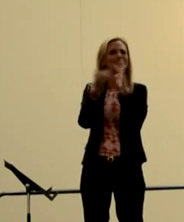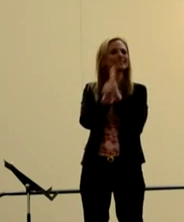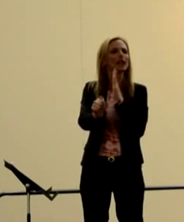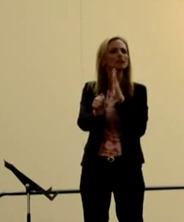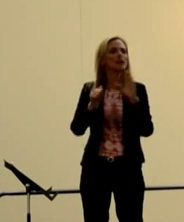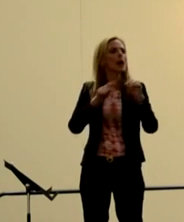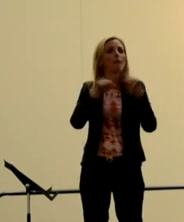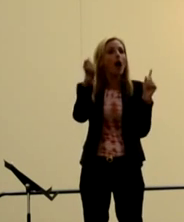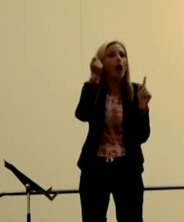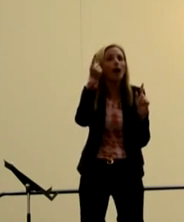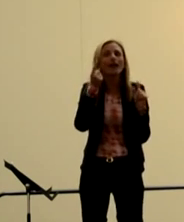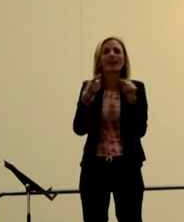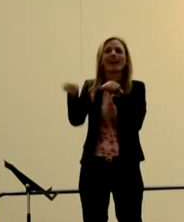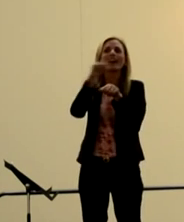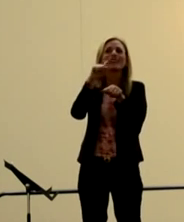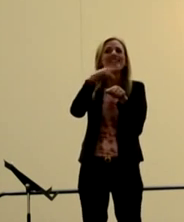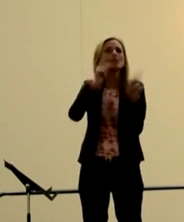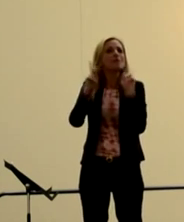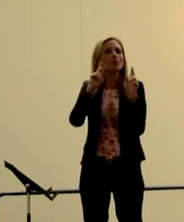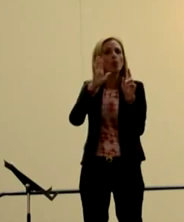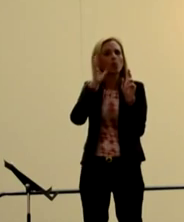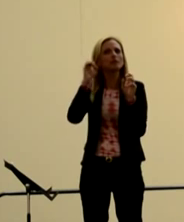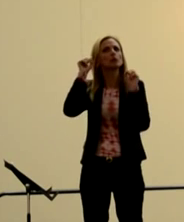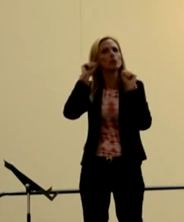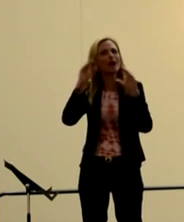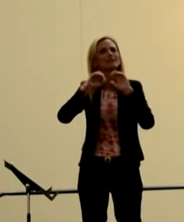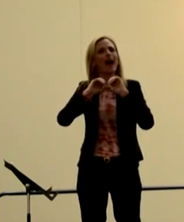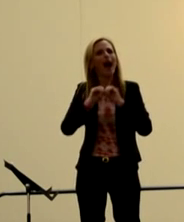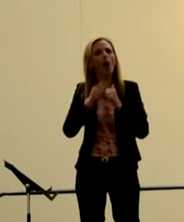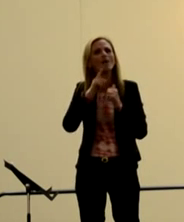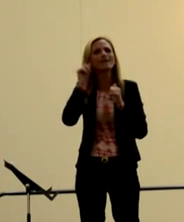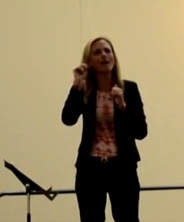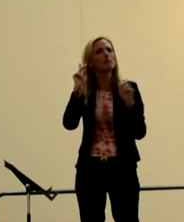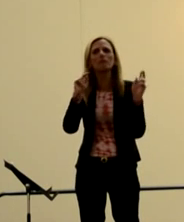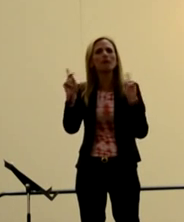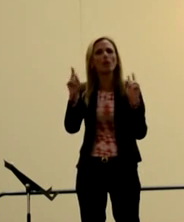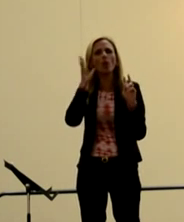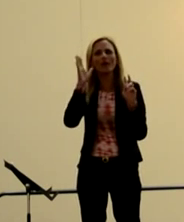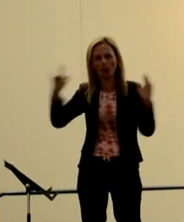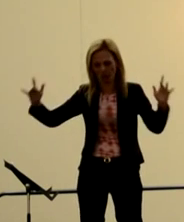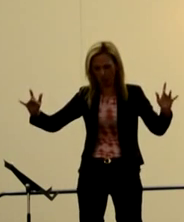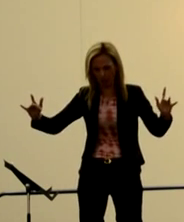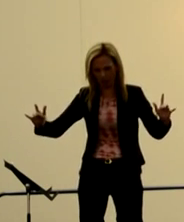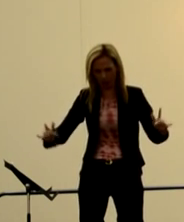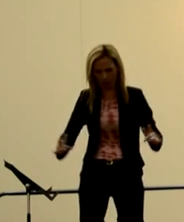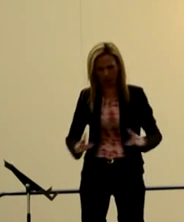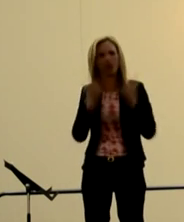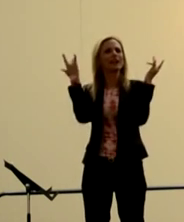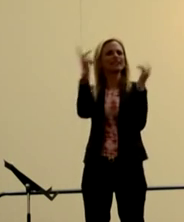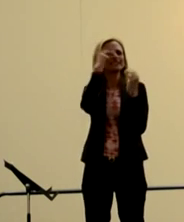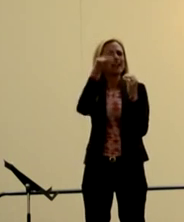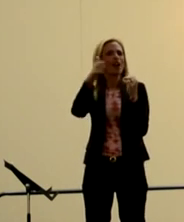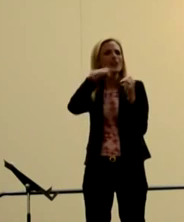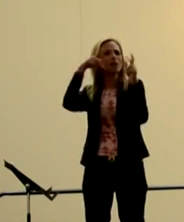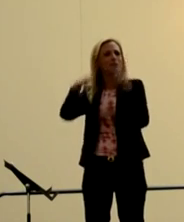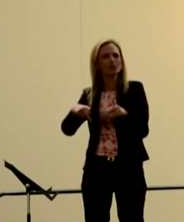judging people or their signing skills. It seems that the only way that hearing people, I mean, hearing people would be surprised how deaf people are more than